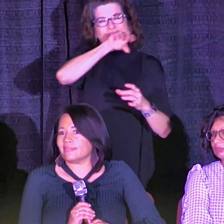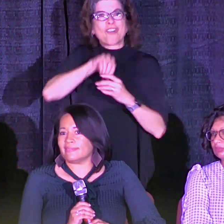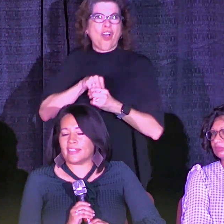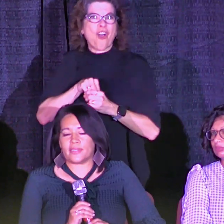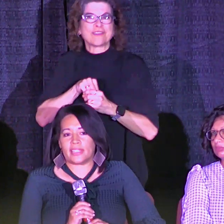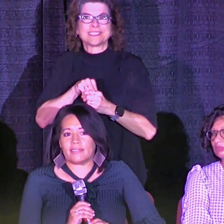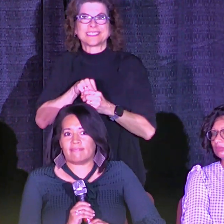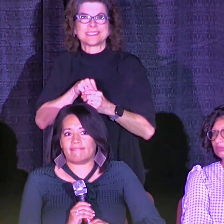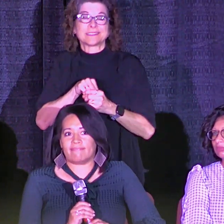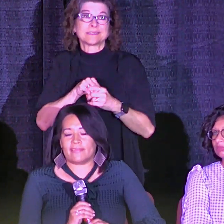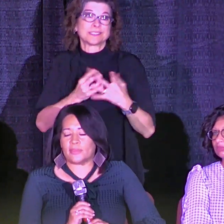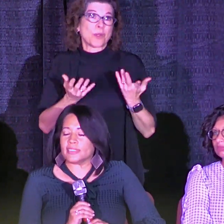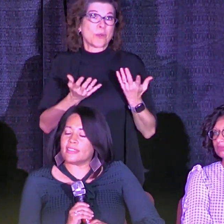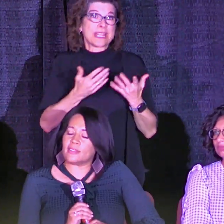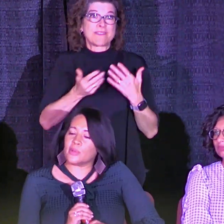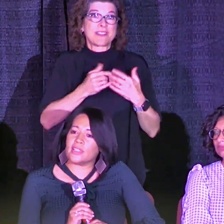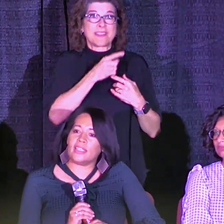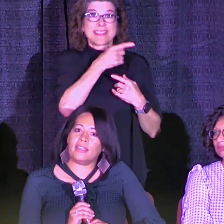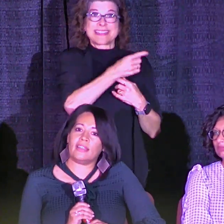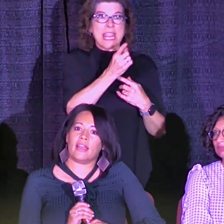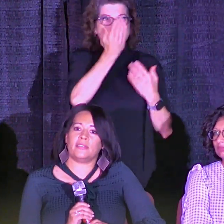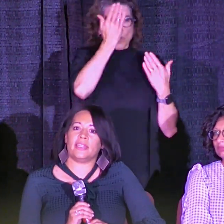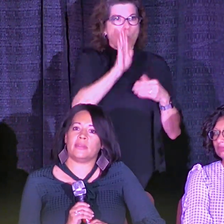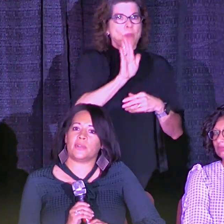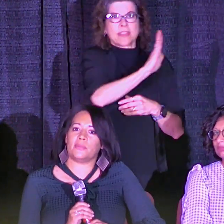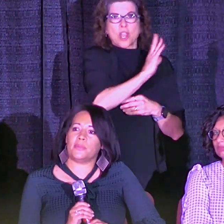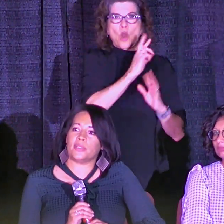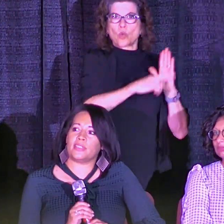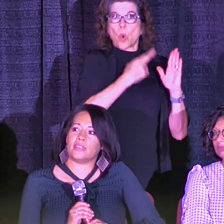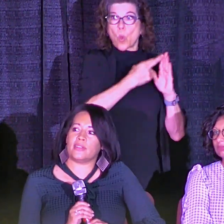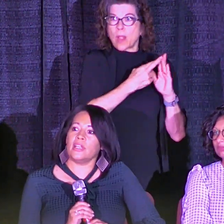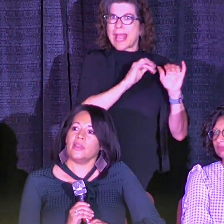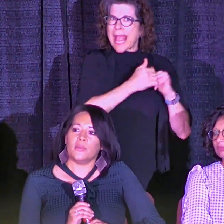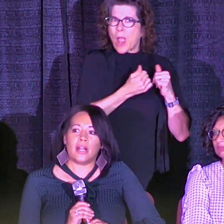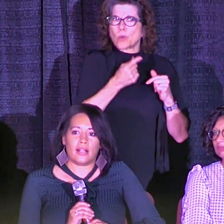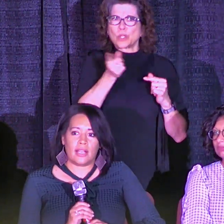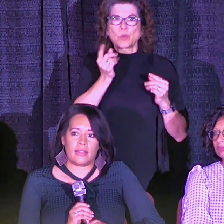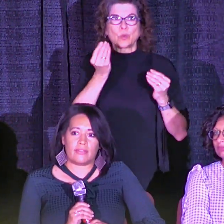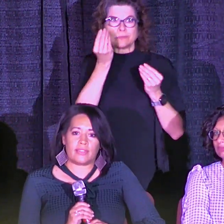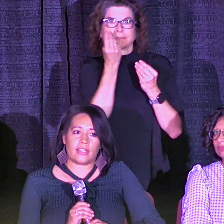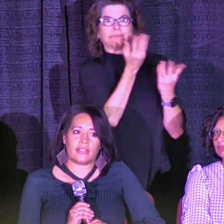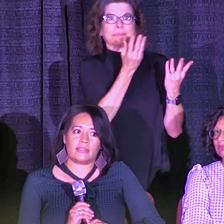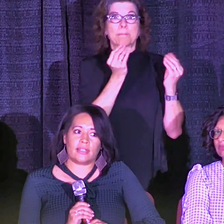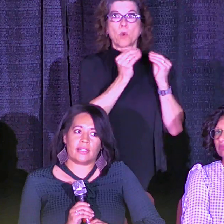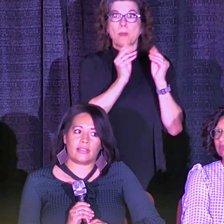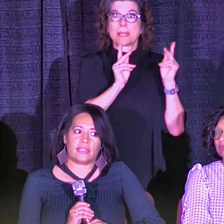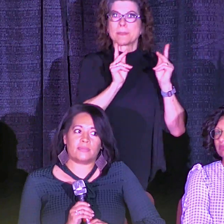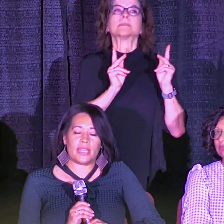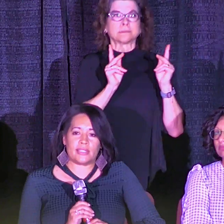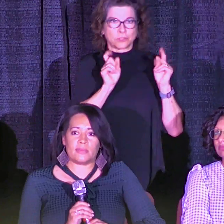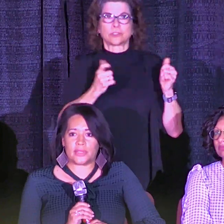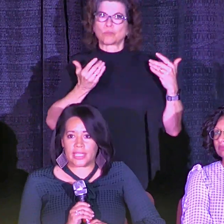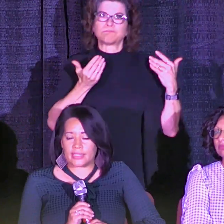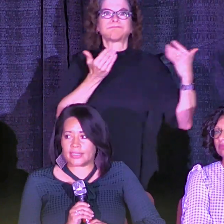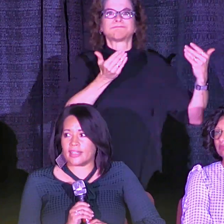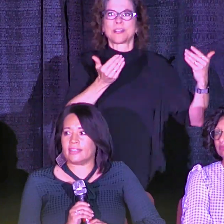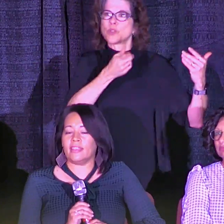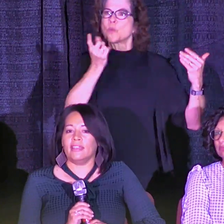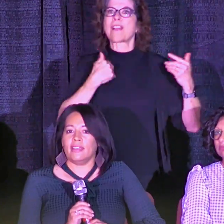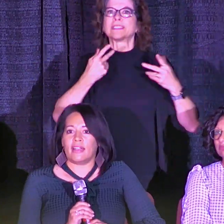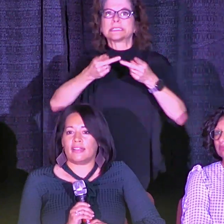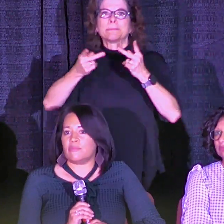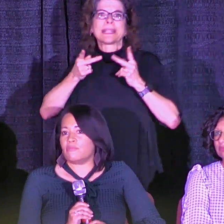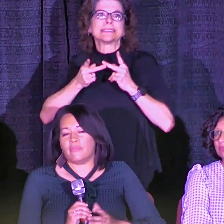they don't, you know, they don't see their role in it. How do we get more people to know we all have a space and place